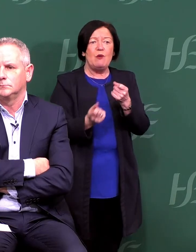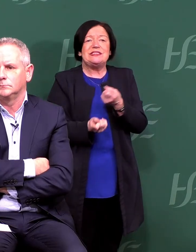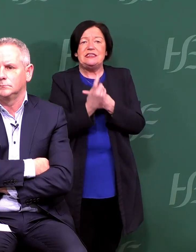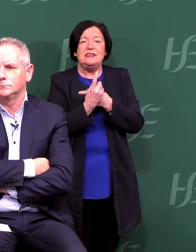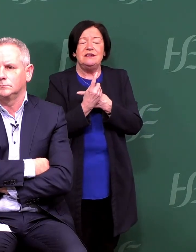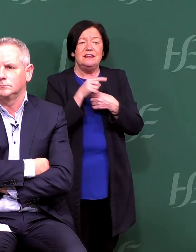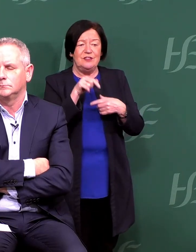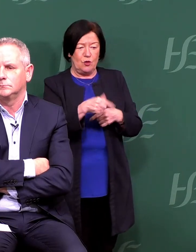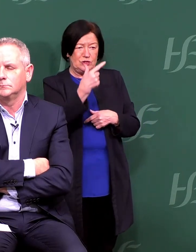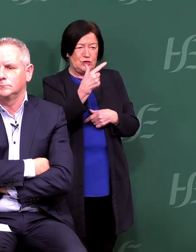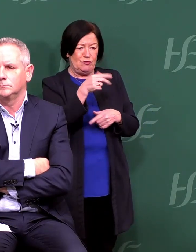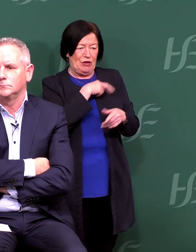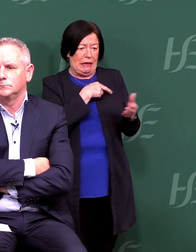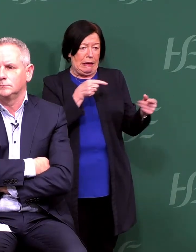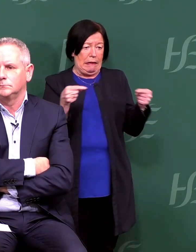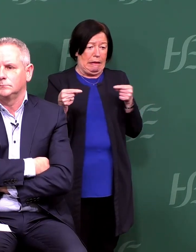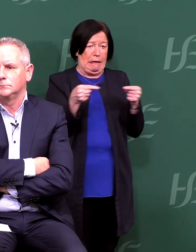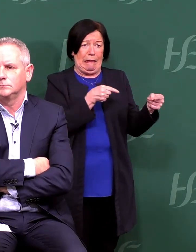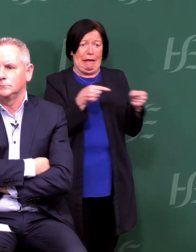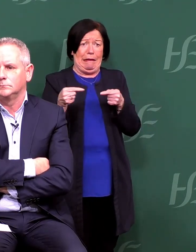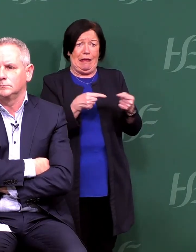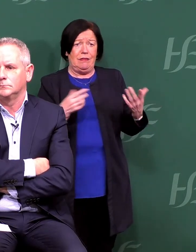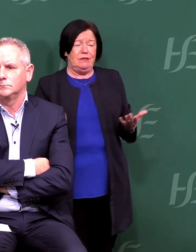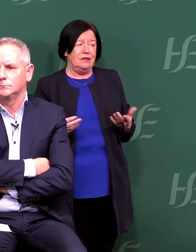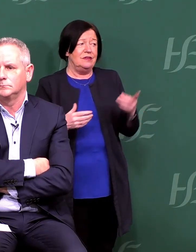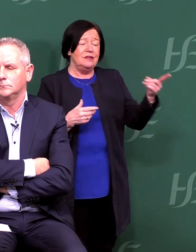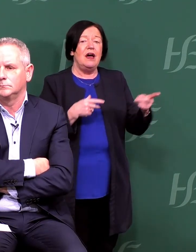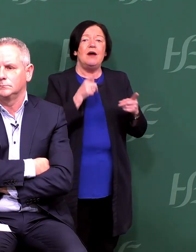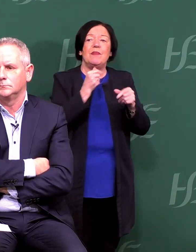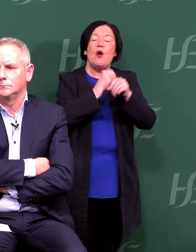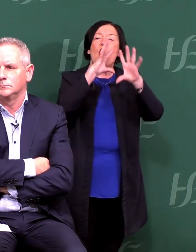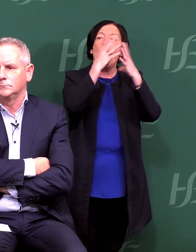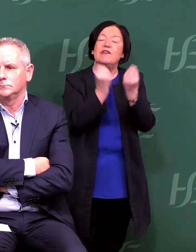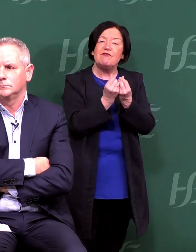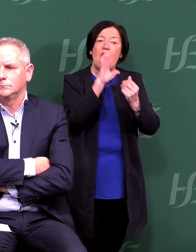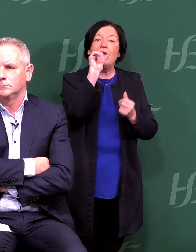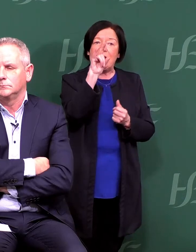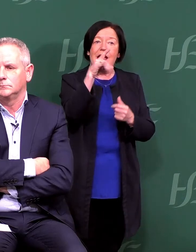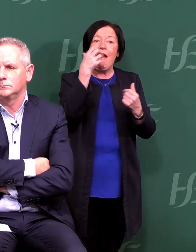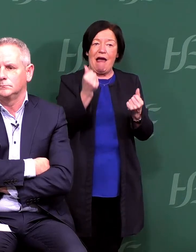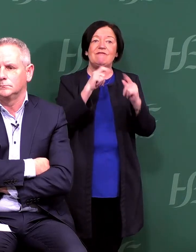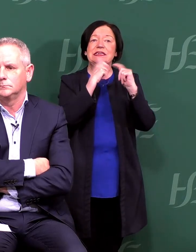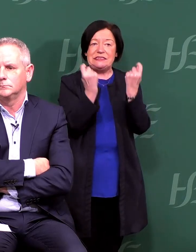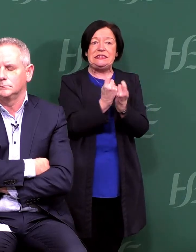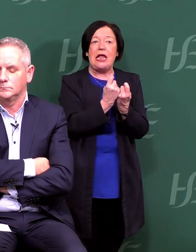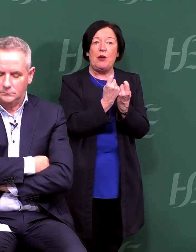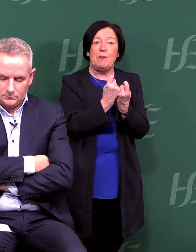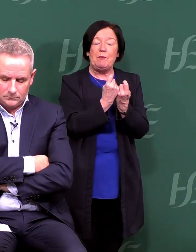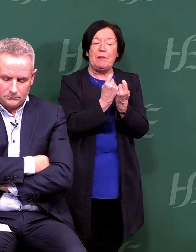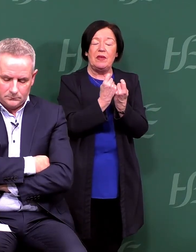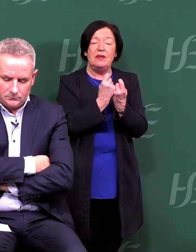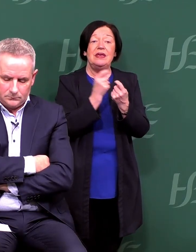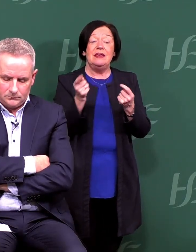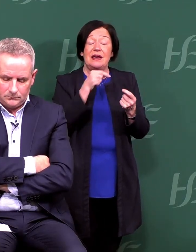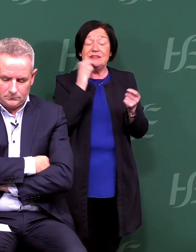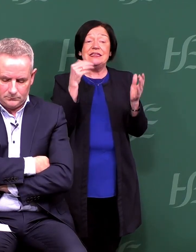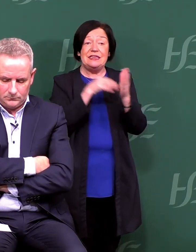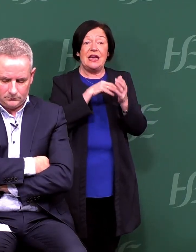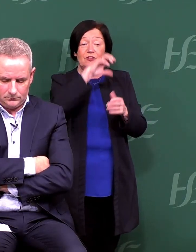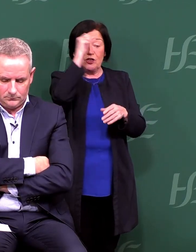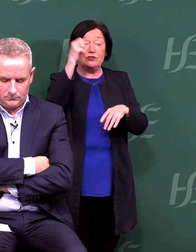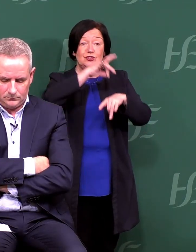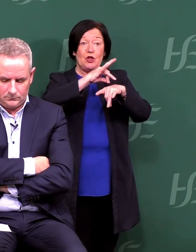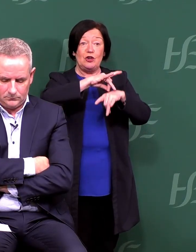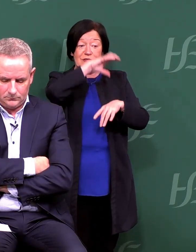So, like, do those two not really contradict each other? What I mean is overall in CAMHS, so there was a team there, and the fact, yes, as I said, a consultant, the